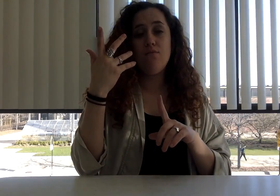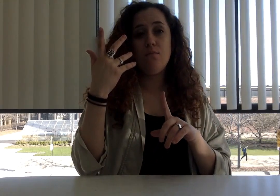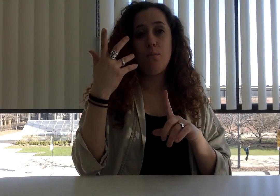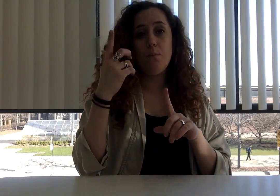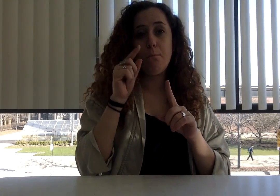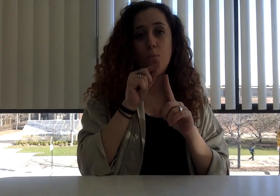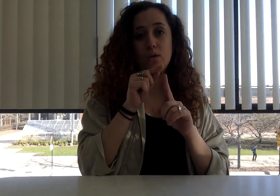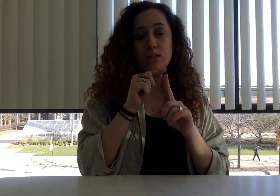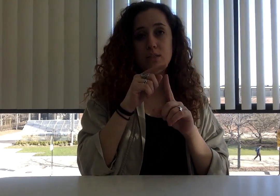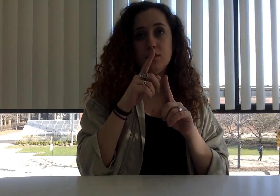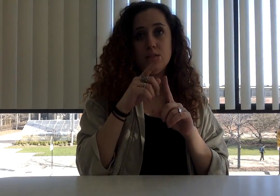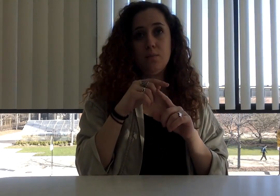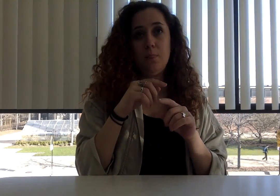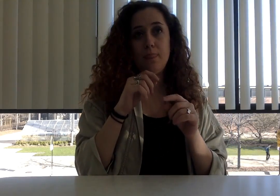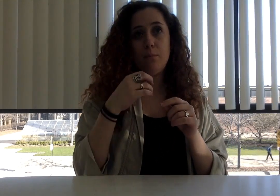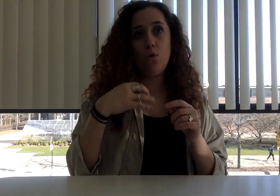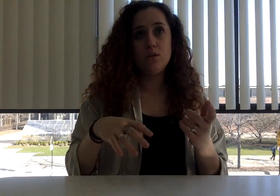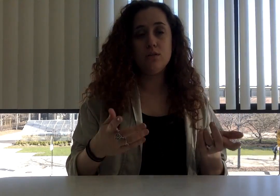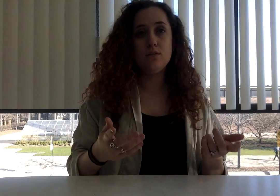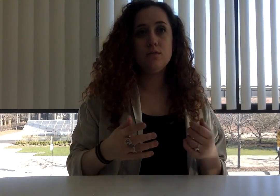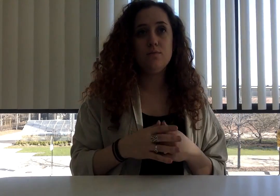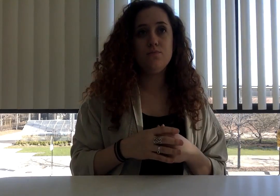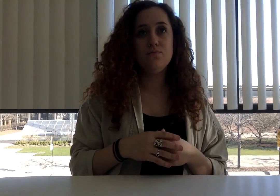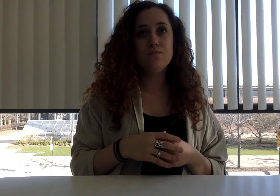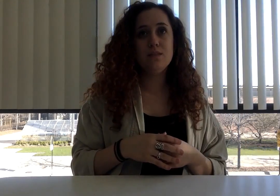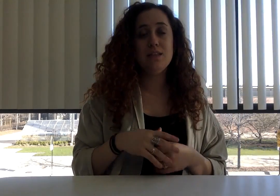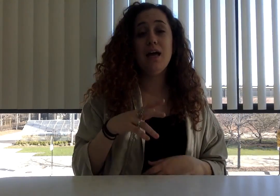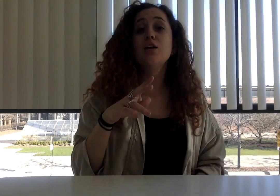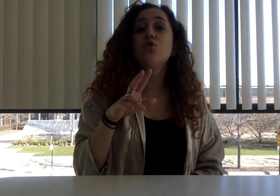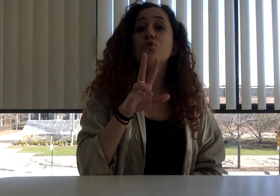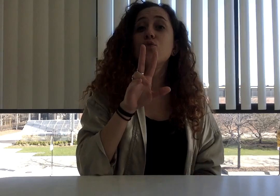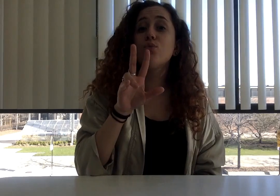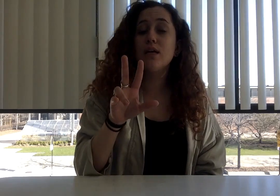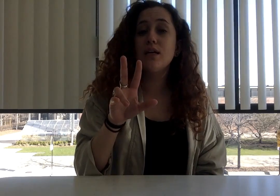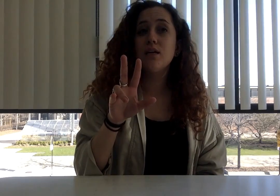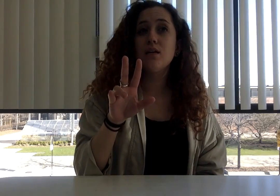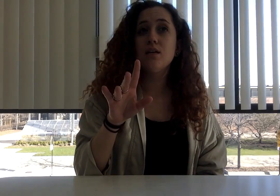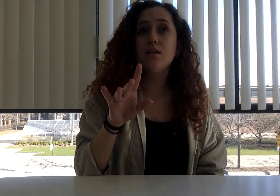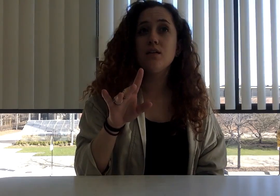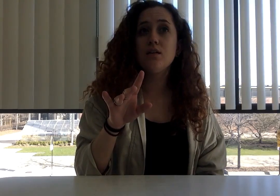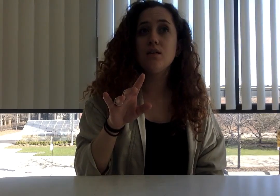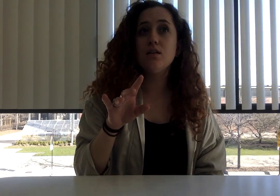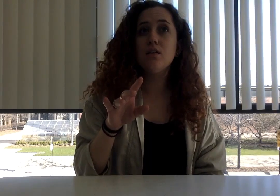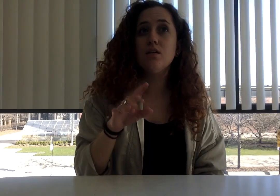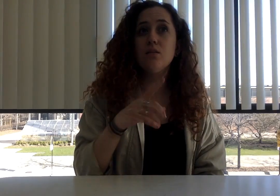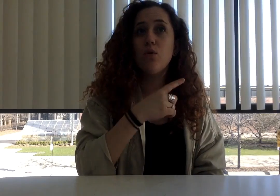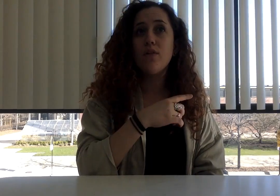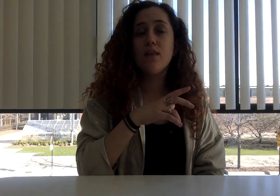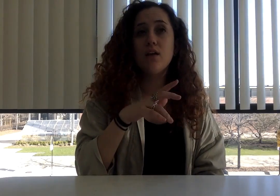And line 3, the point there in quadrant 3 is negative 3 comma negative